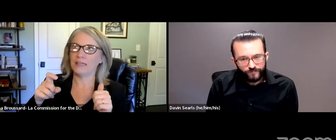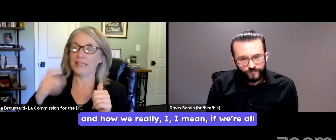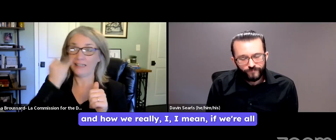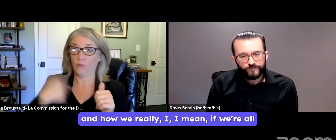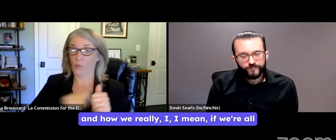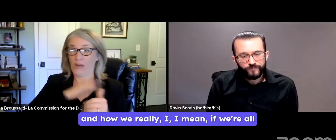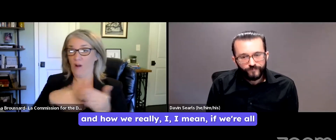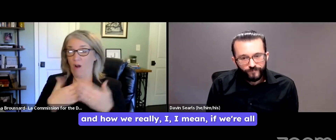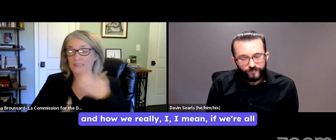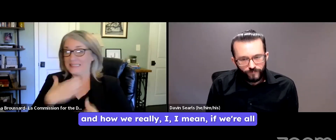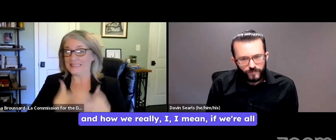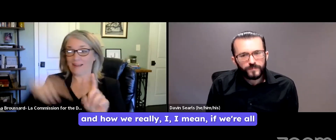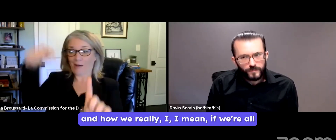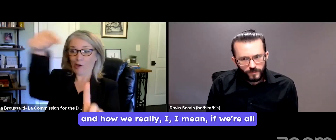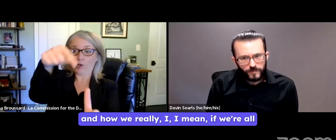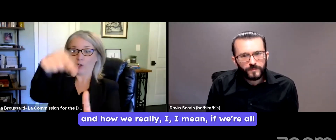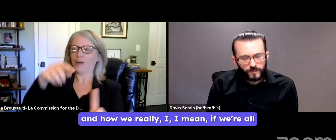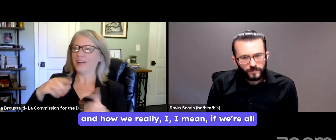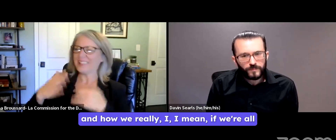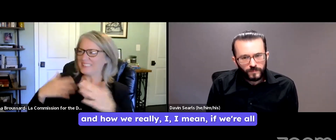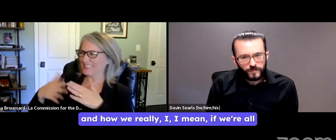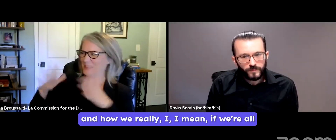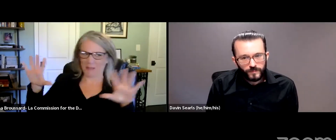and how we really, I mean, if we're all